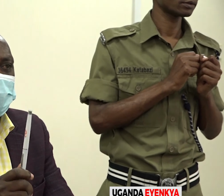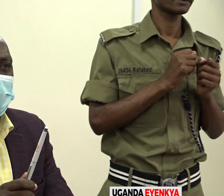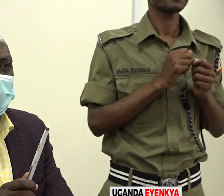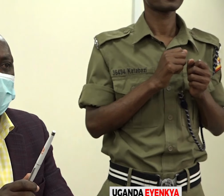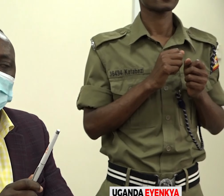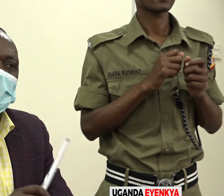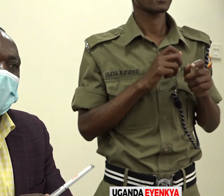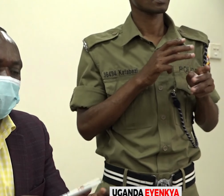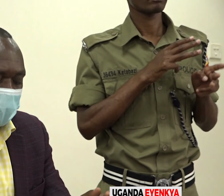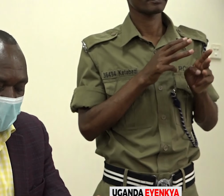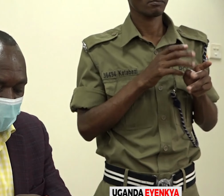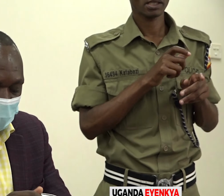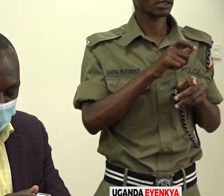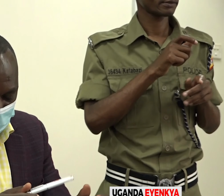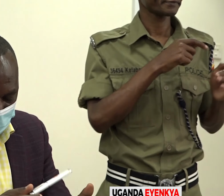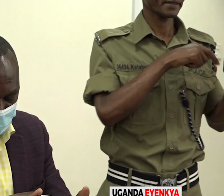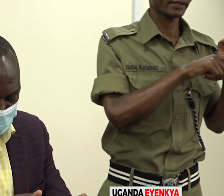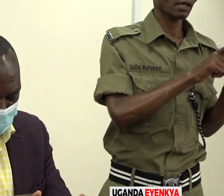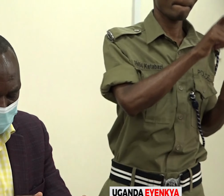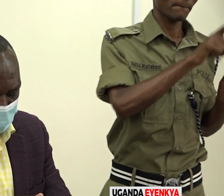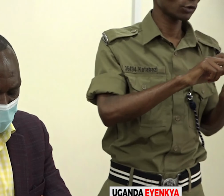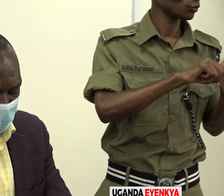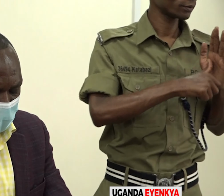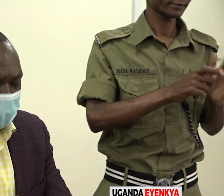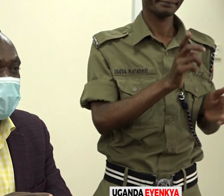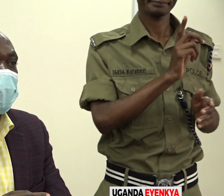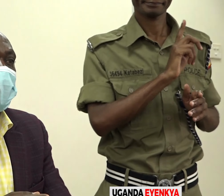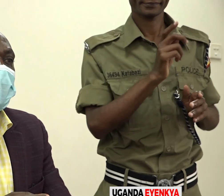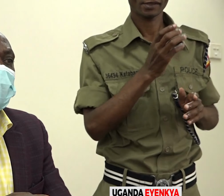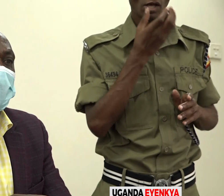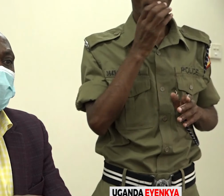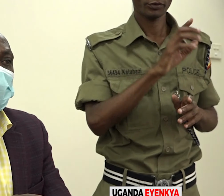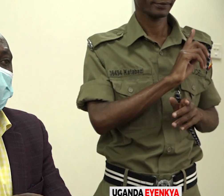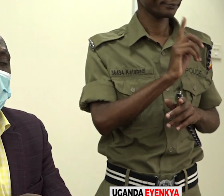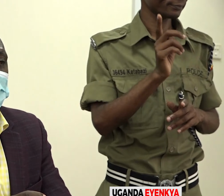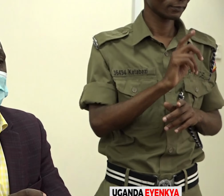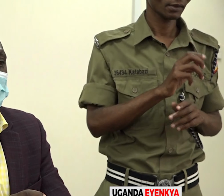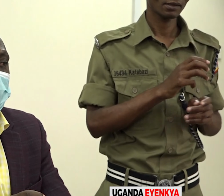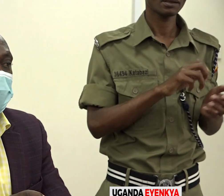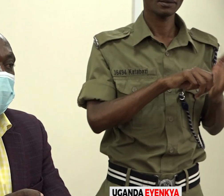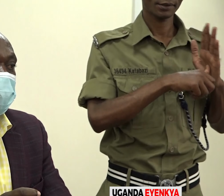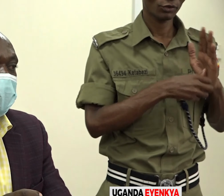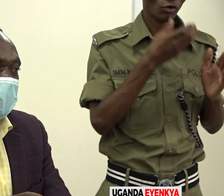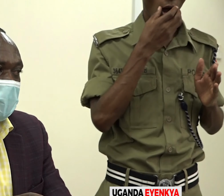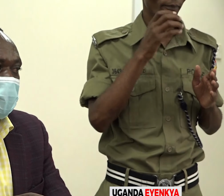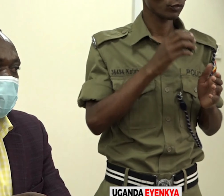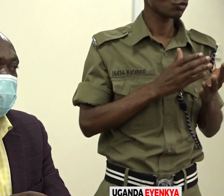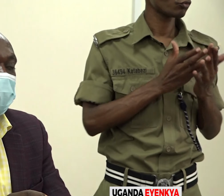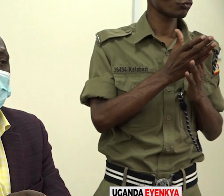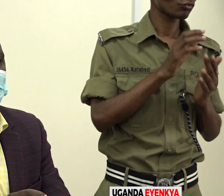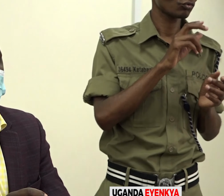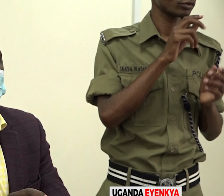naye ate bo tebagenda personal okubanga bavuma. So ekikolwa ky'okuvuma ng'oyita ku